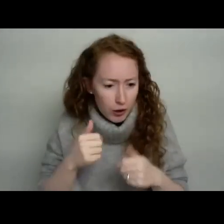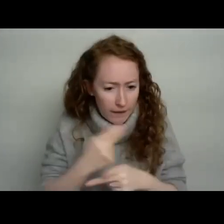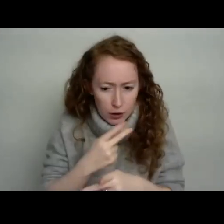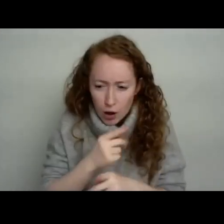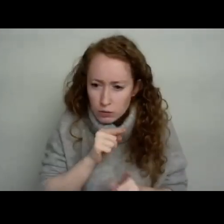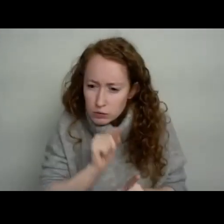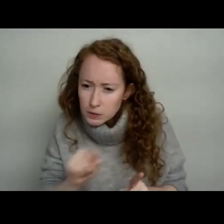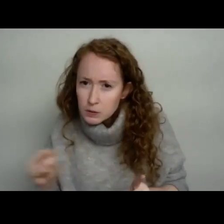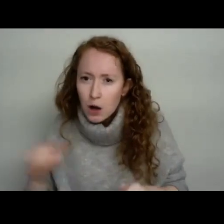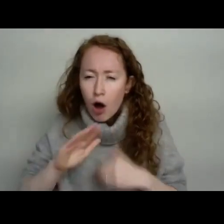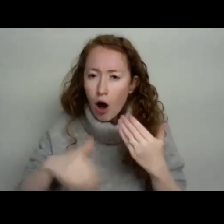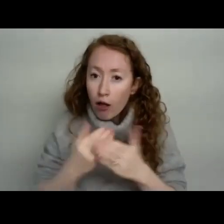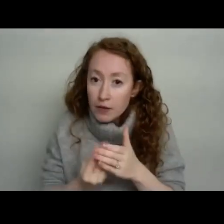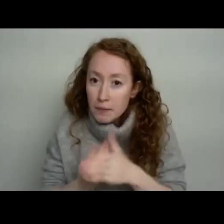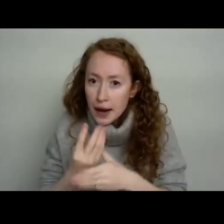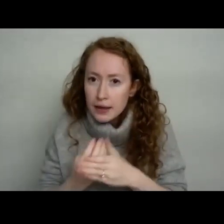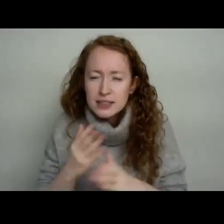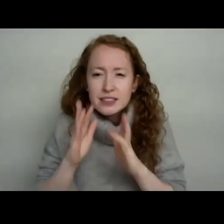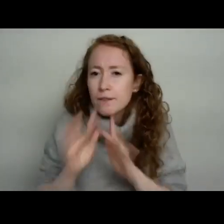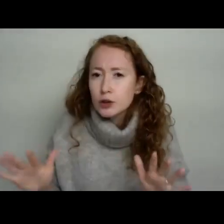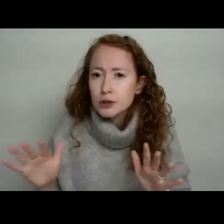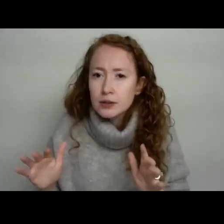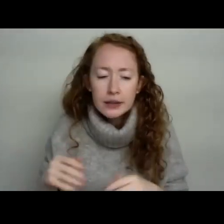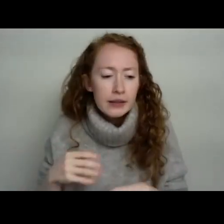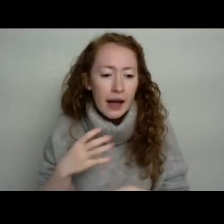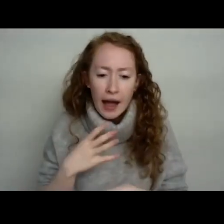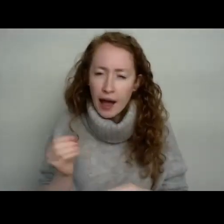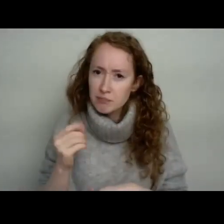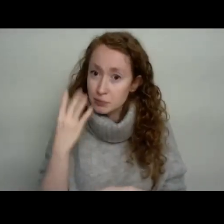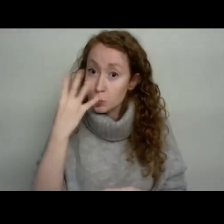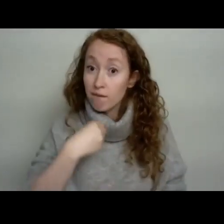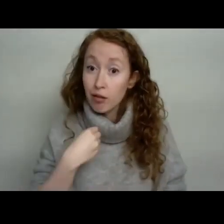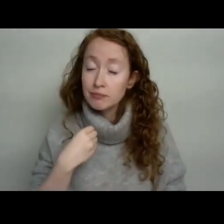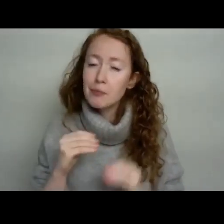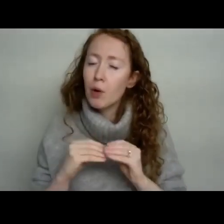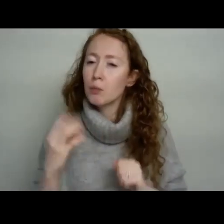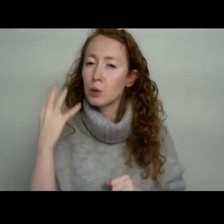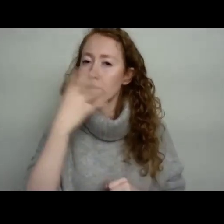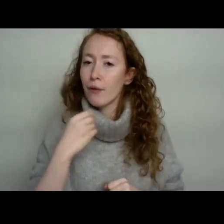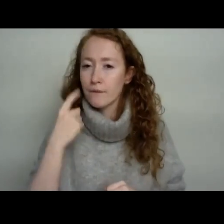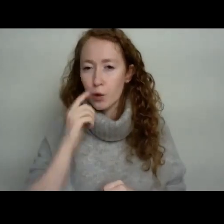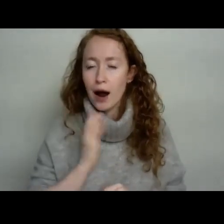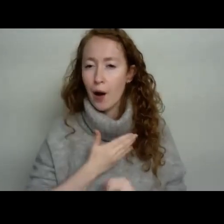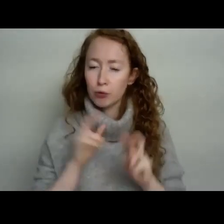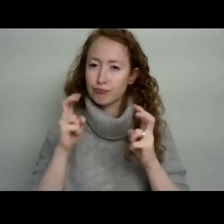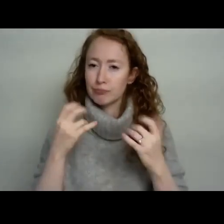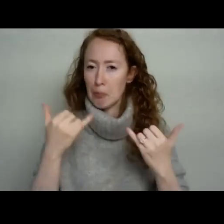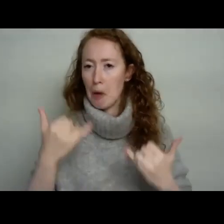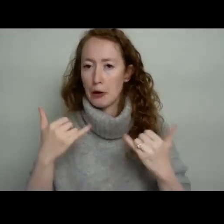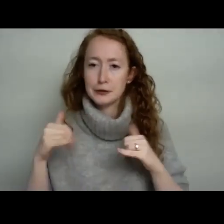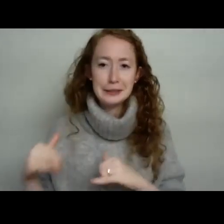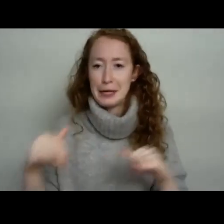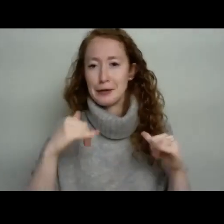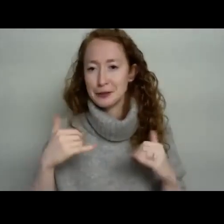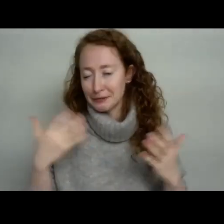these plants so much more diverse and very beautiful to our modern standards anyhow.